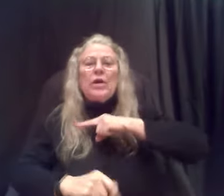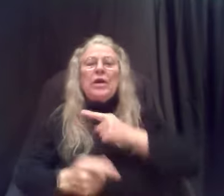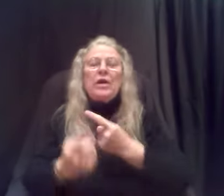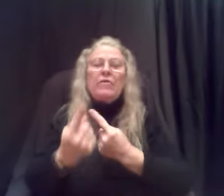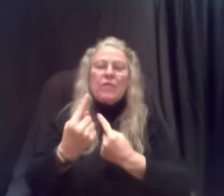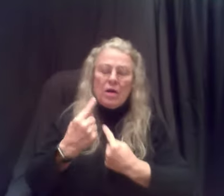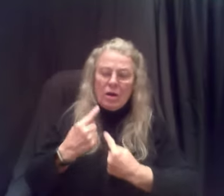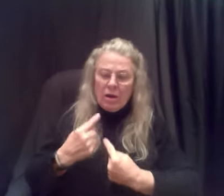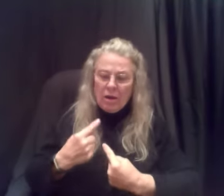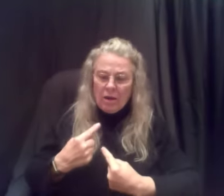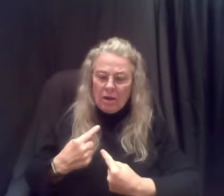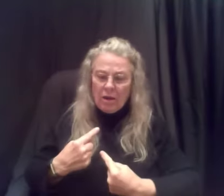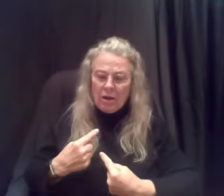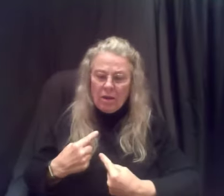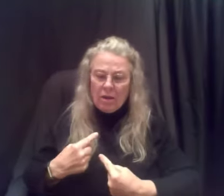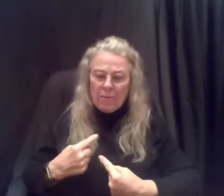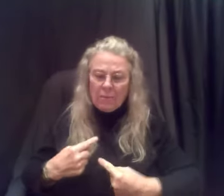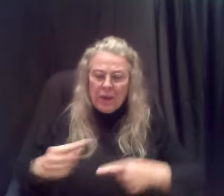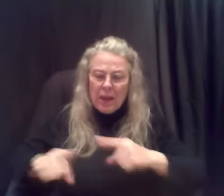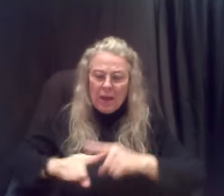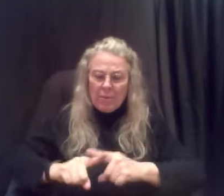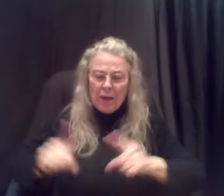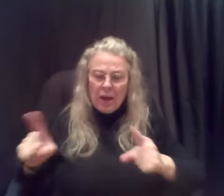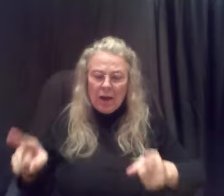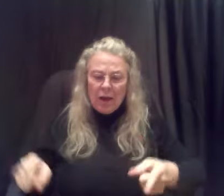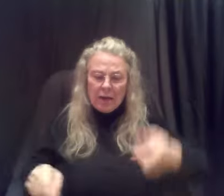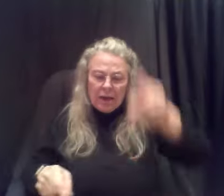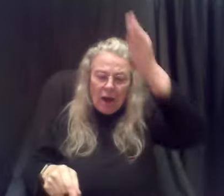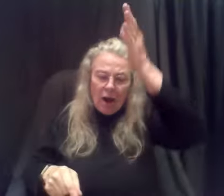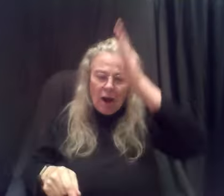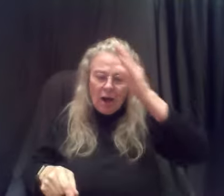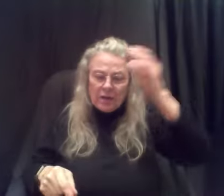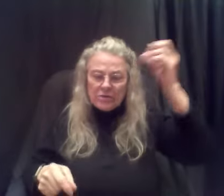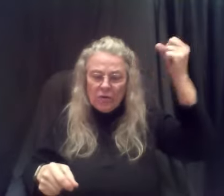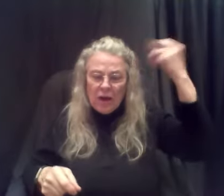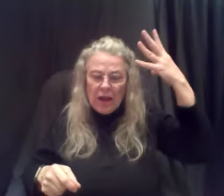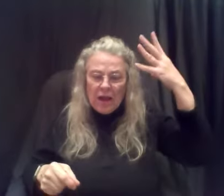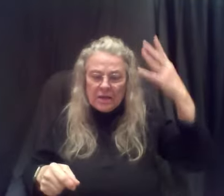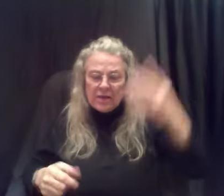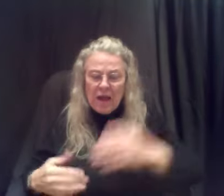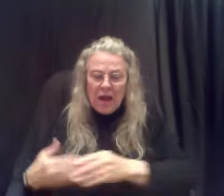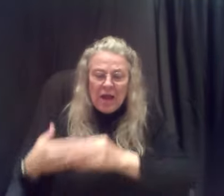we've come, but God's grace has